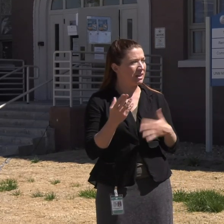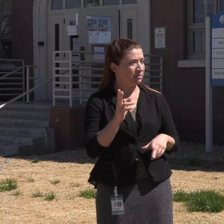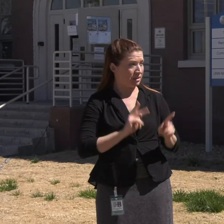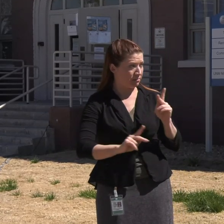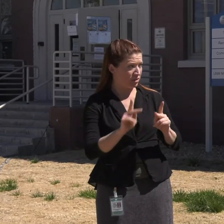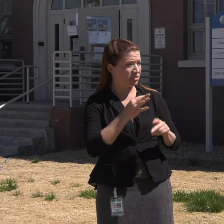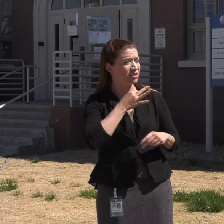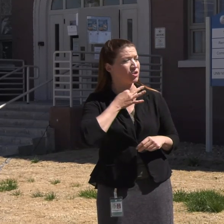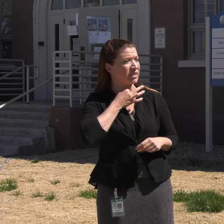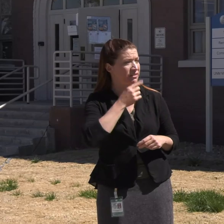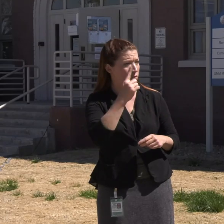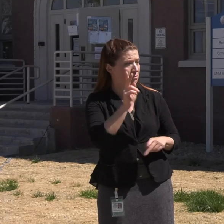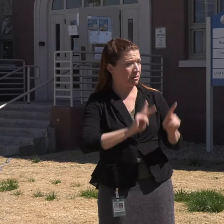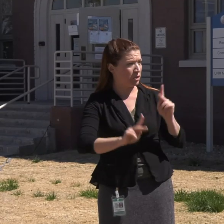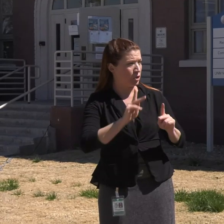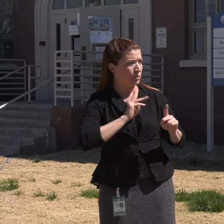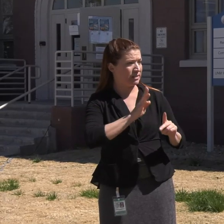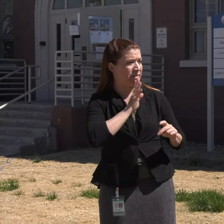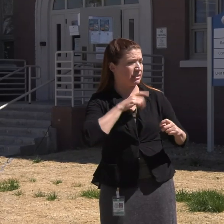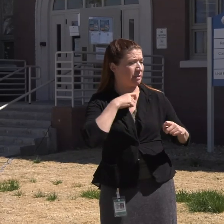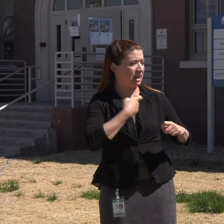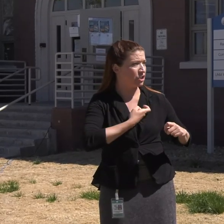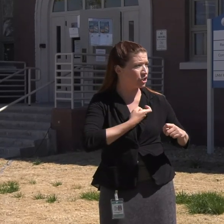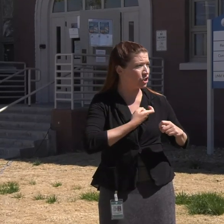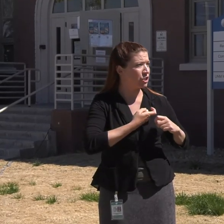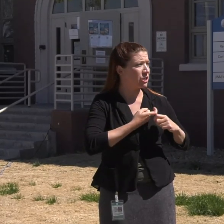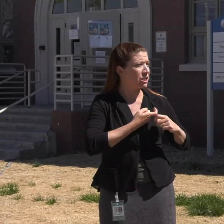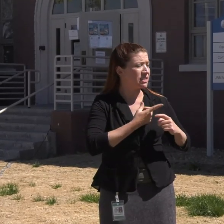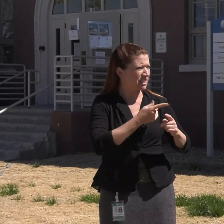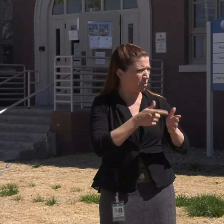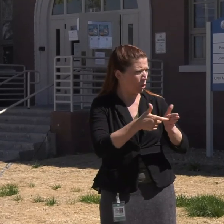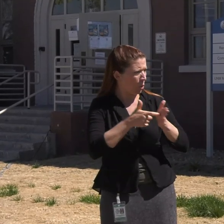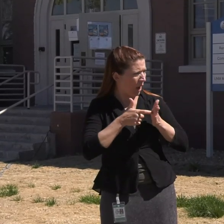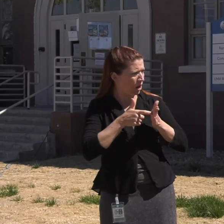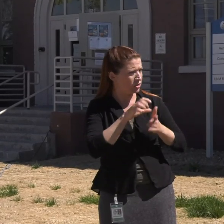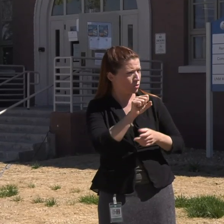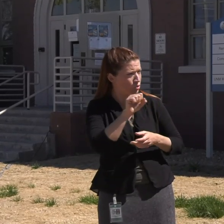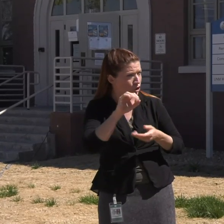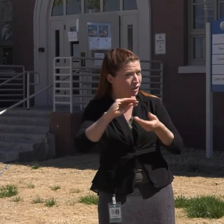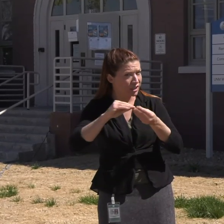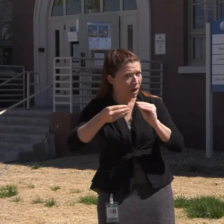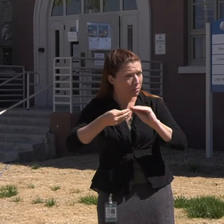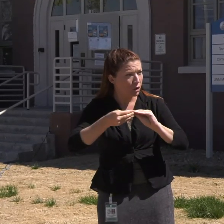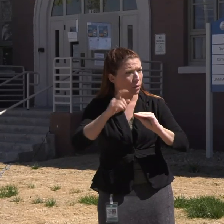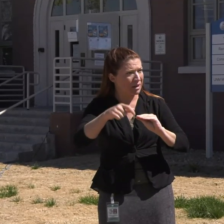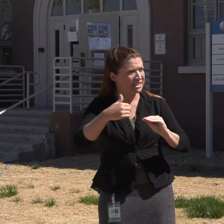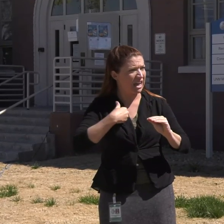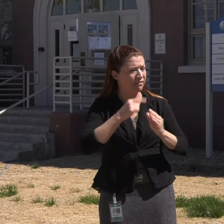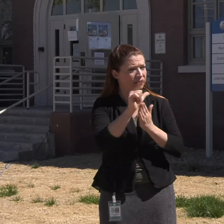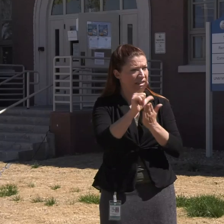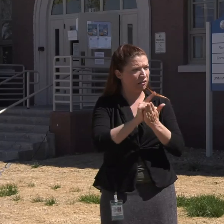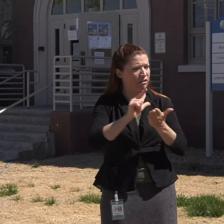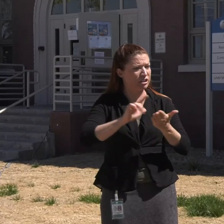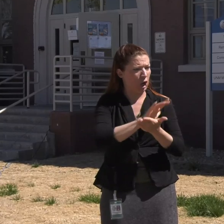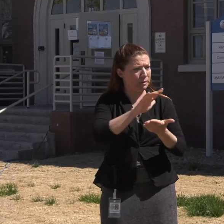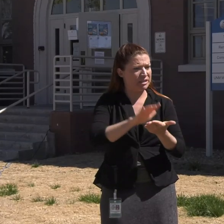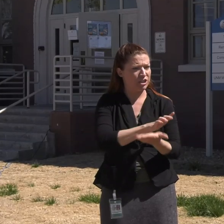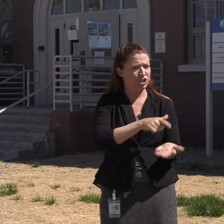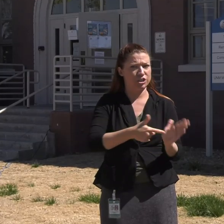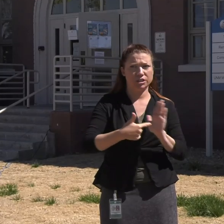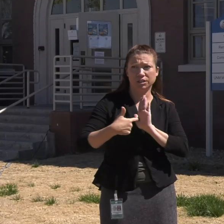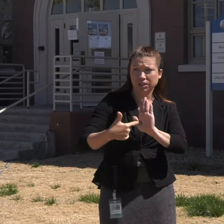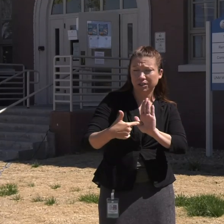audience. Do you have to have a social security number to receive this help, or you know, any legal status? So anything that the